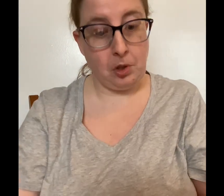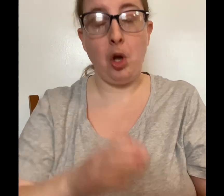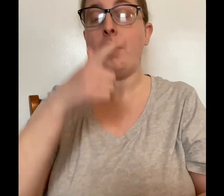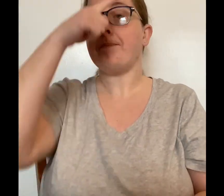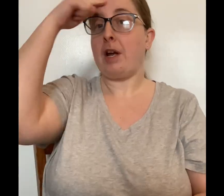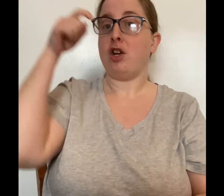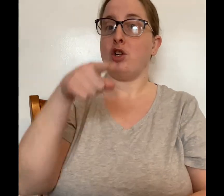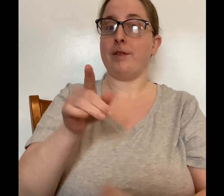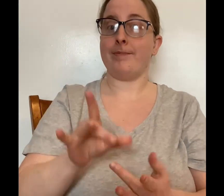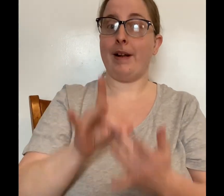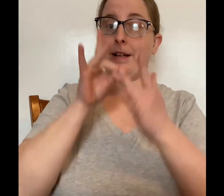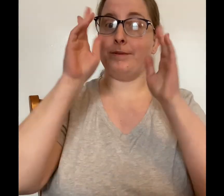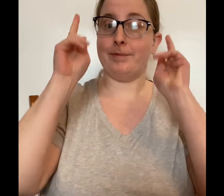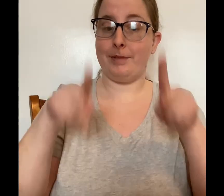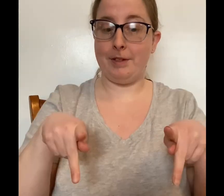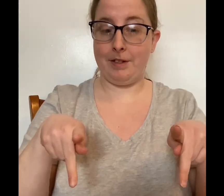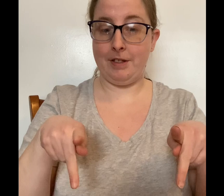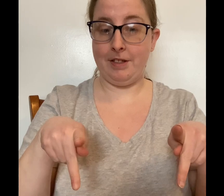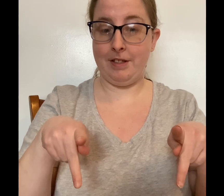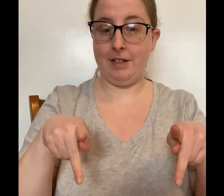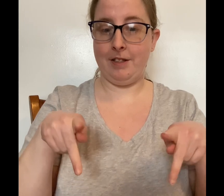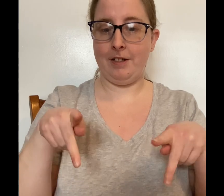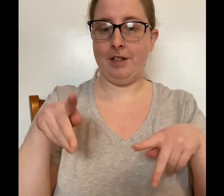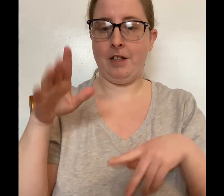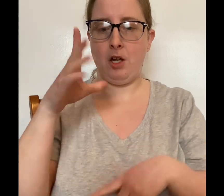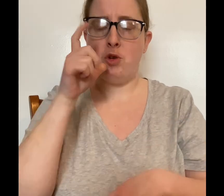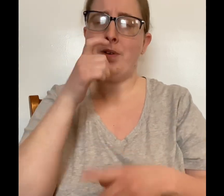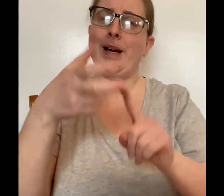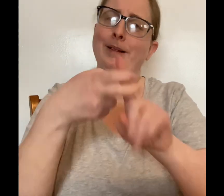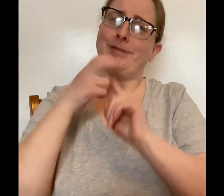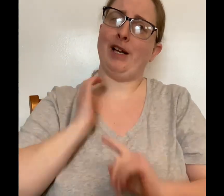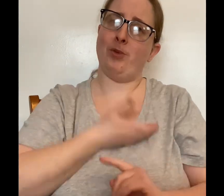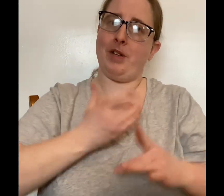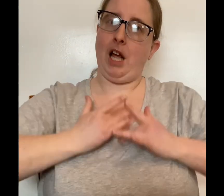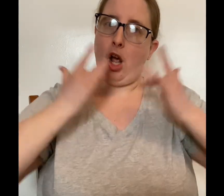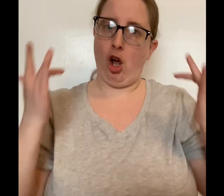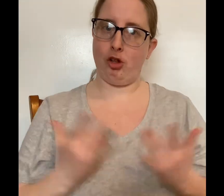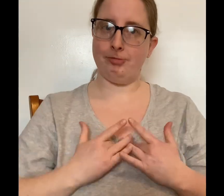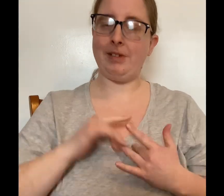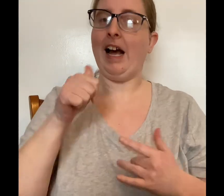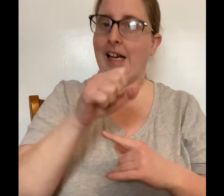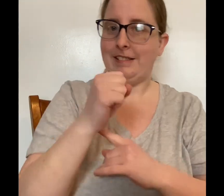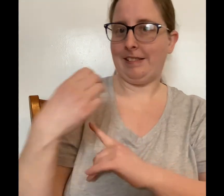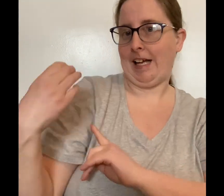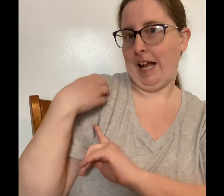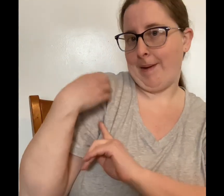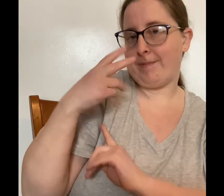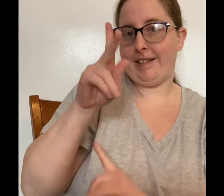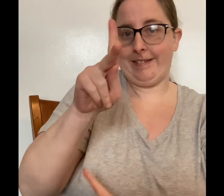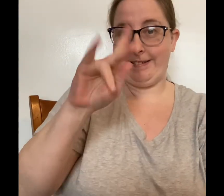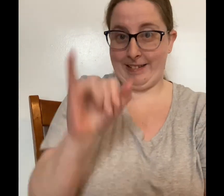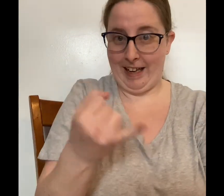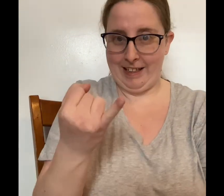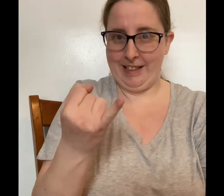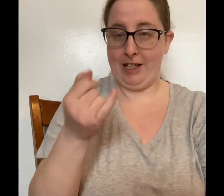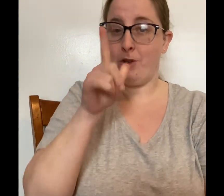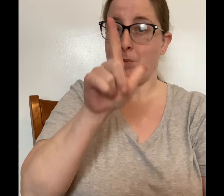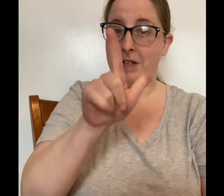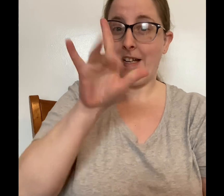myself. Because you're a special person who has captured our hearts when you play Captain